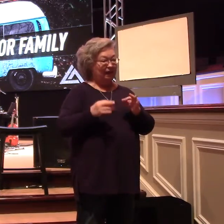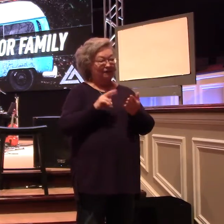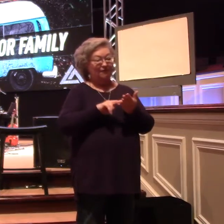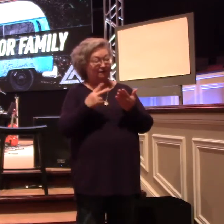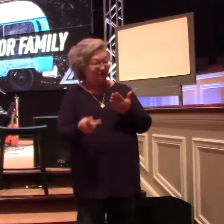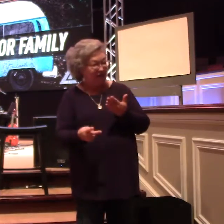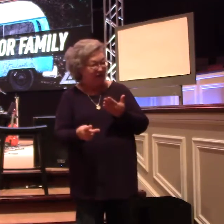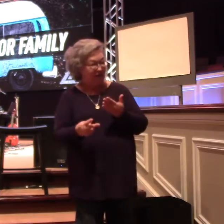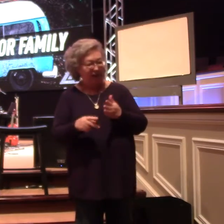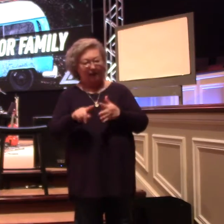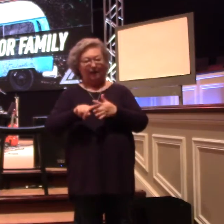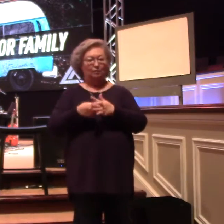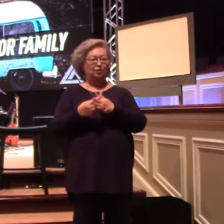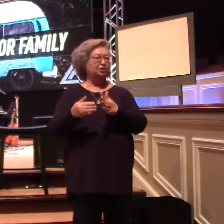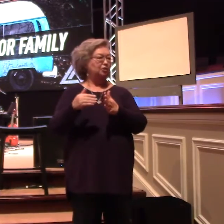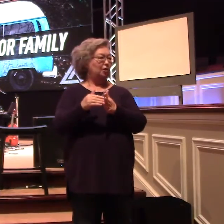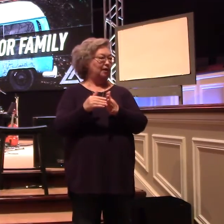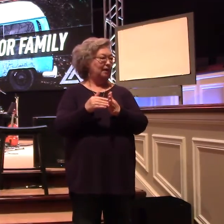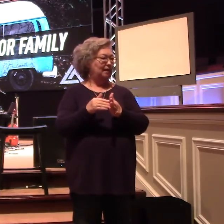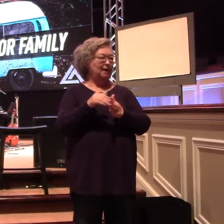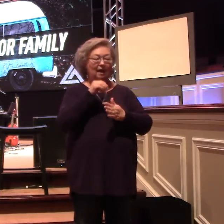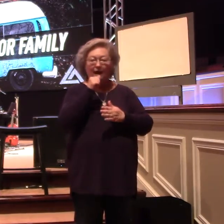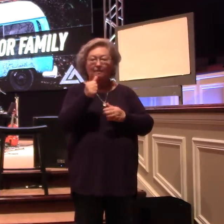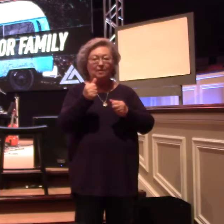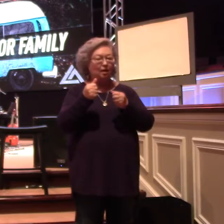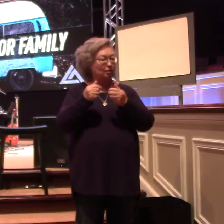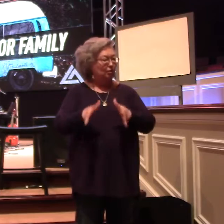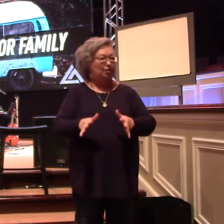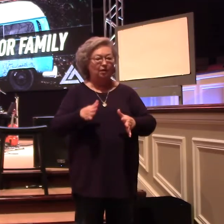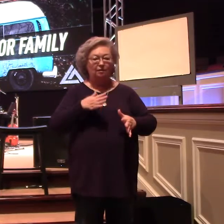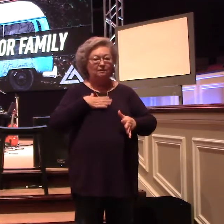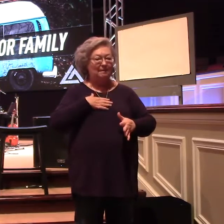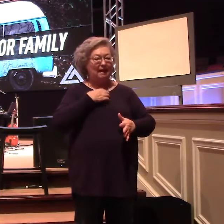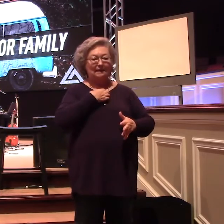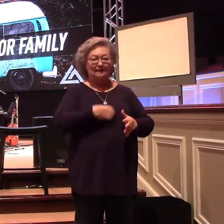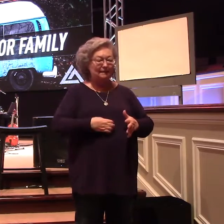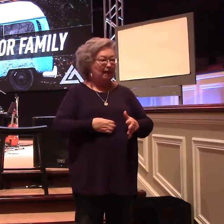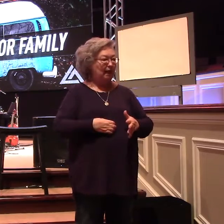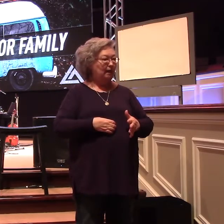And I'm not going to lose my enthusiasm and my passion and my desire